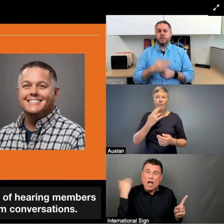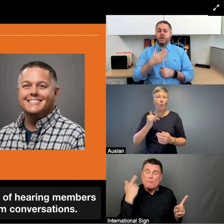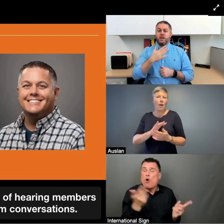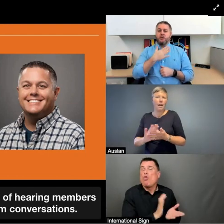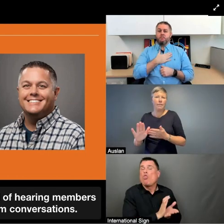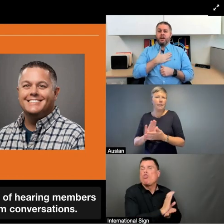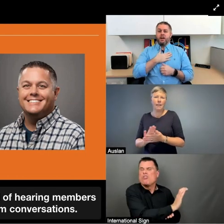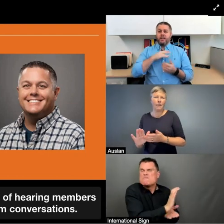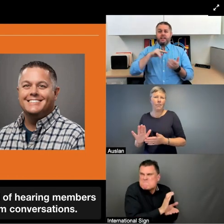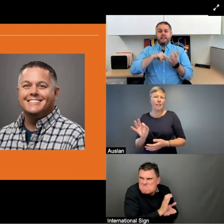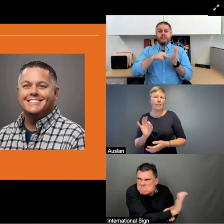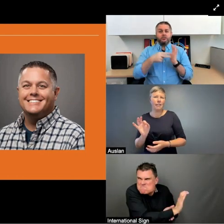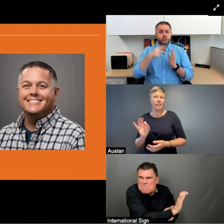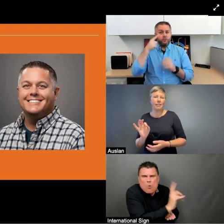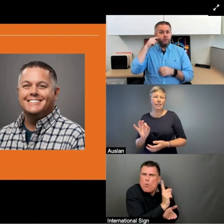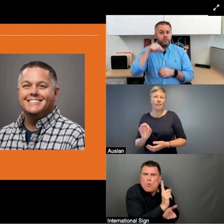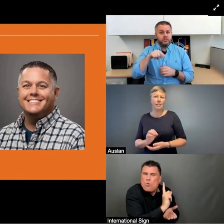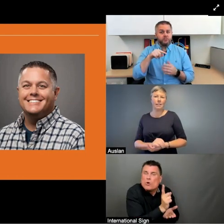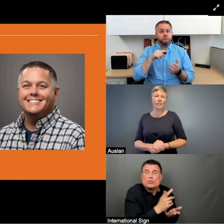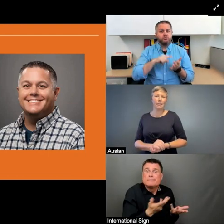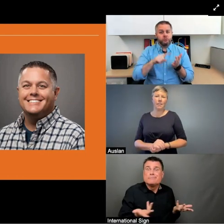from conversations.